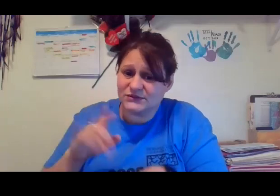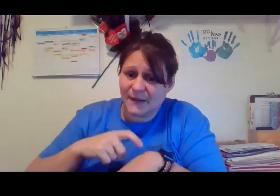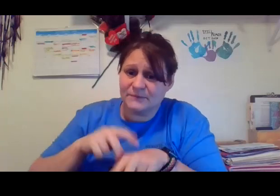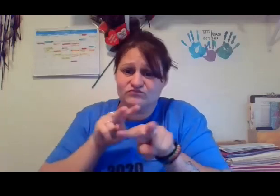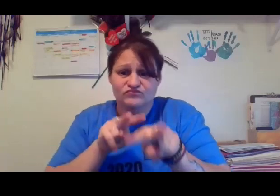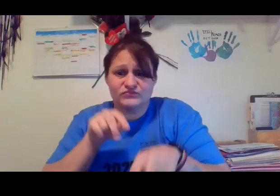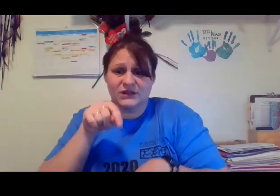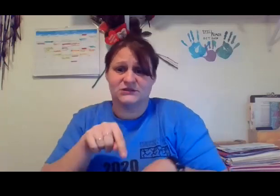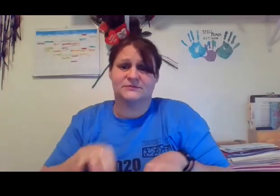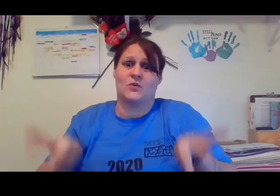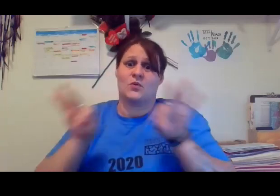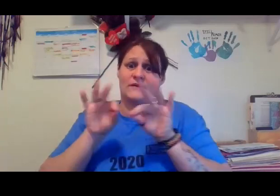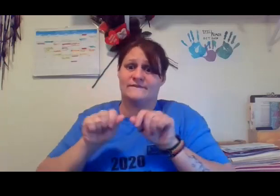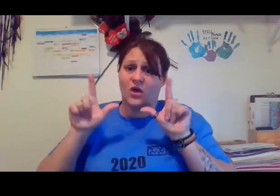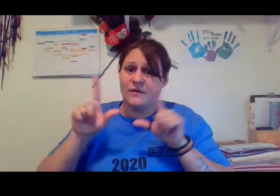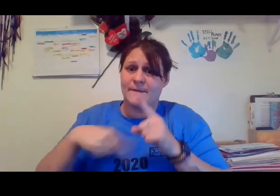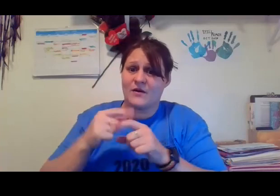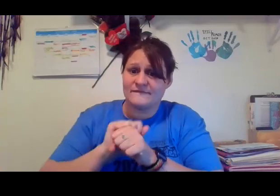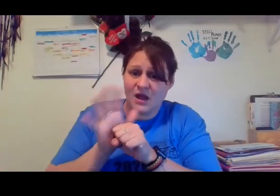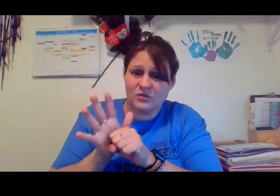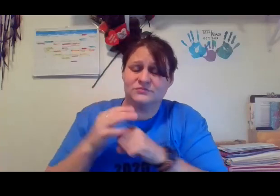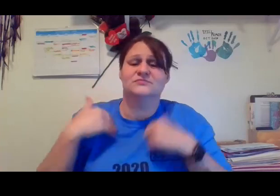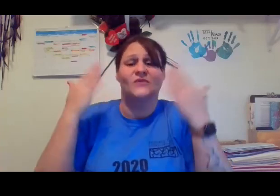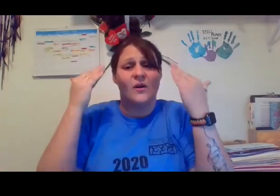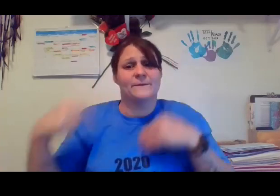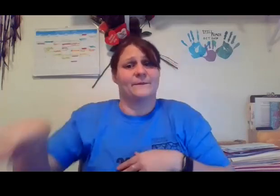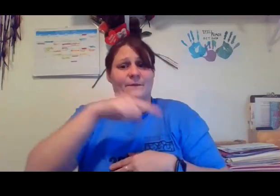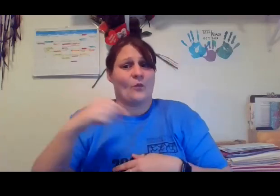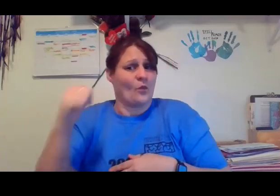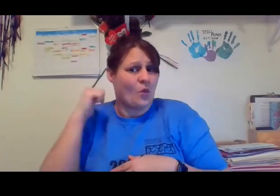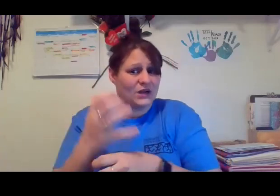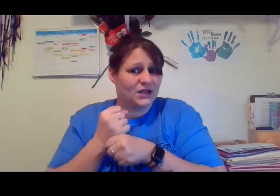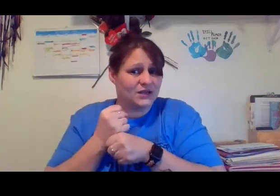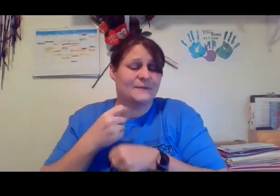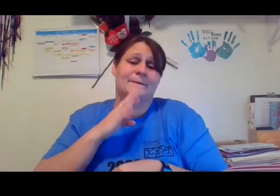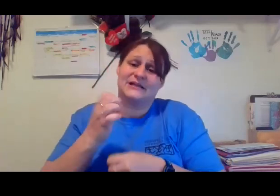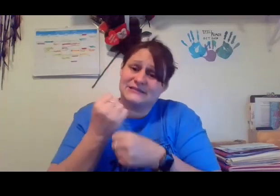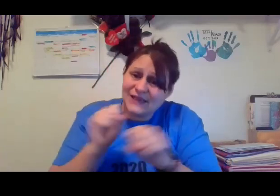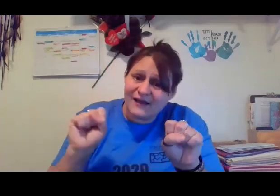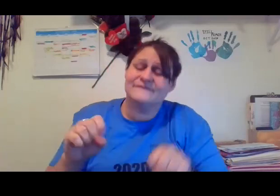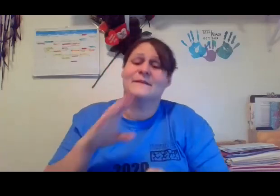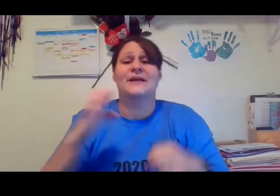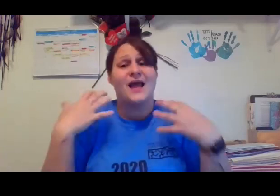So these are some of the people that we want to review some things, and thank you so much. It's really important to keep